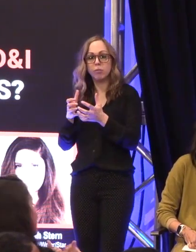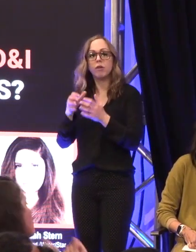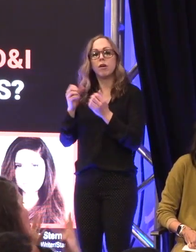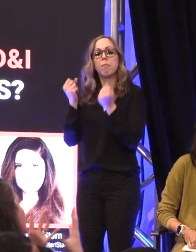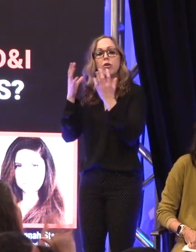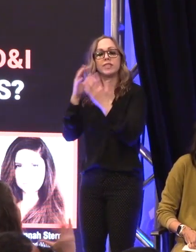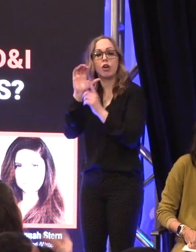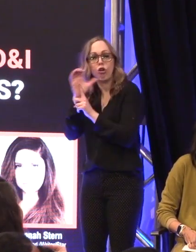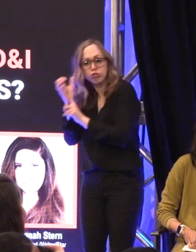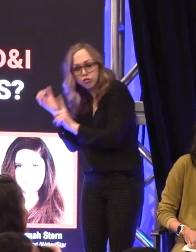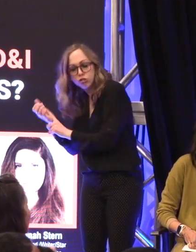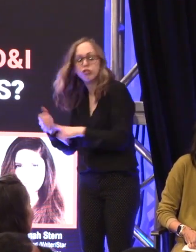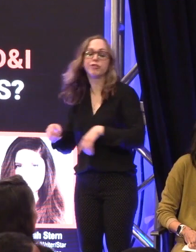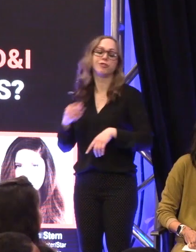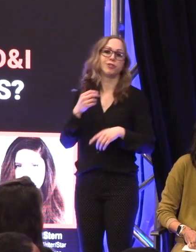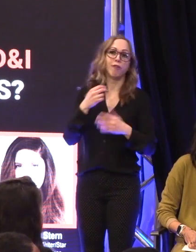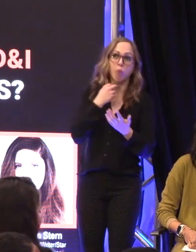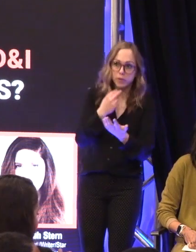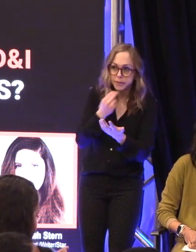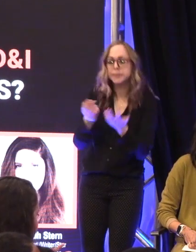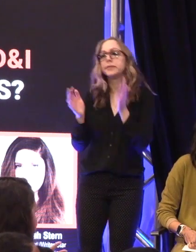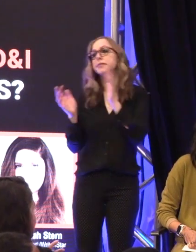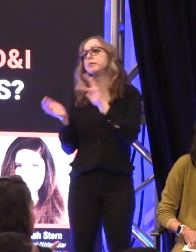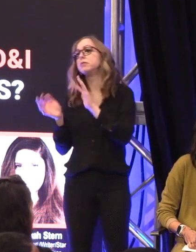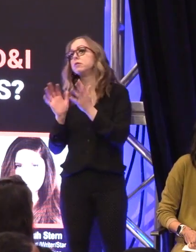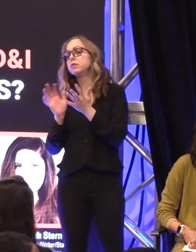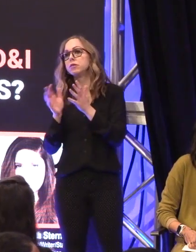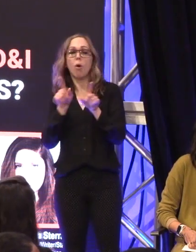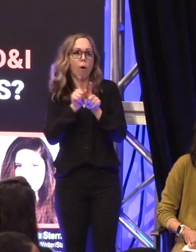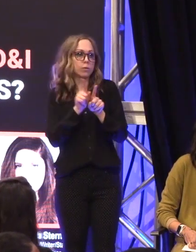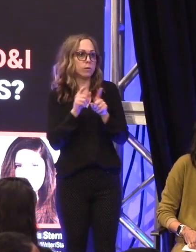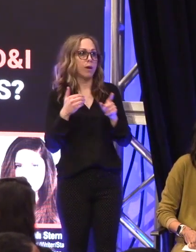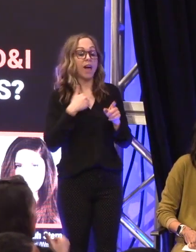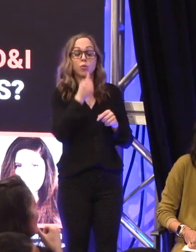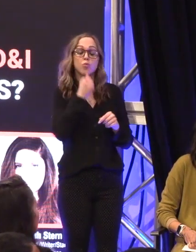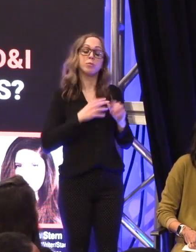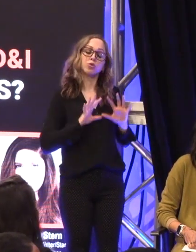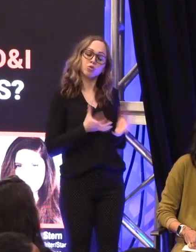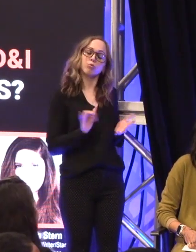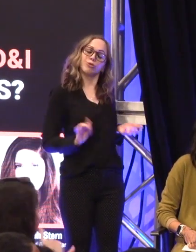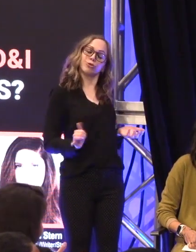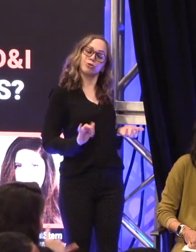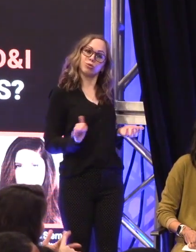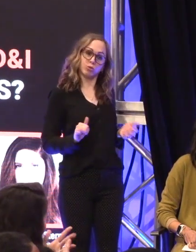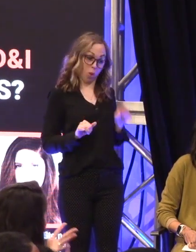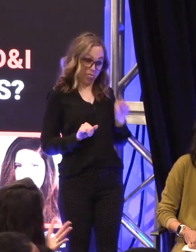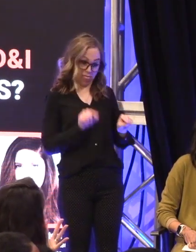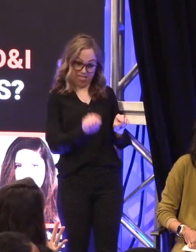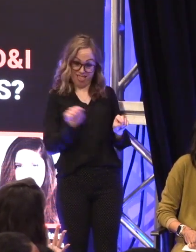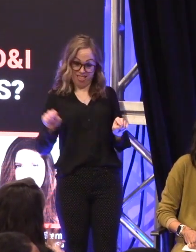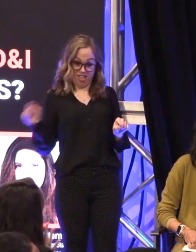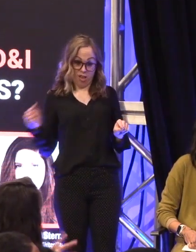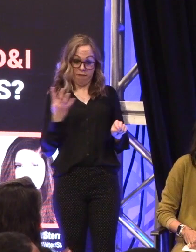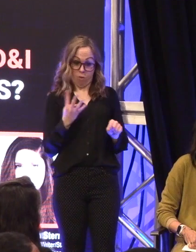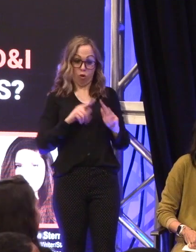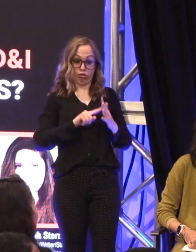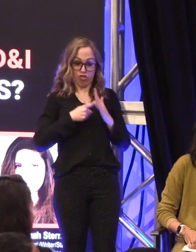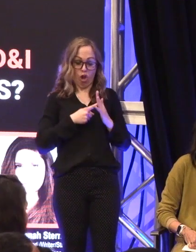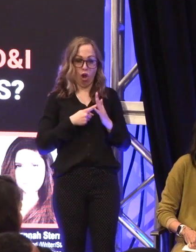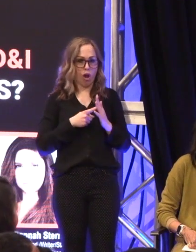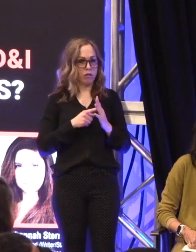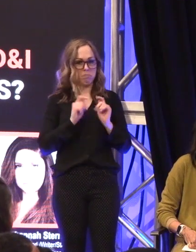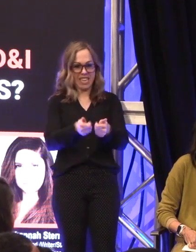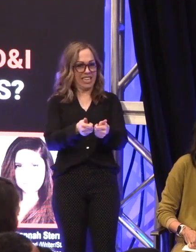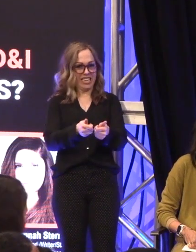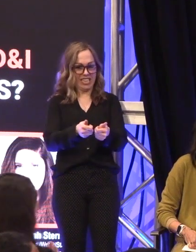multicultural voices, and then we also have our women's group. And so these are the four groups we started at the onset.